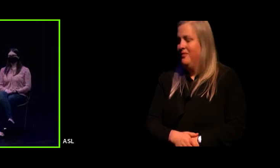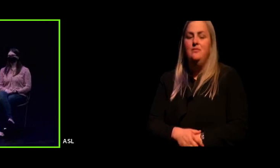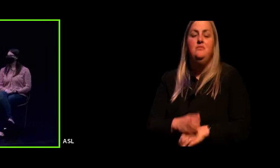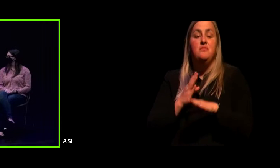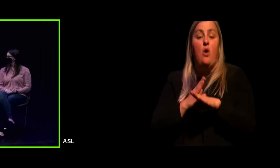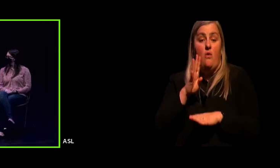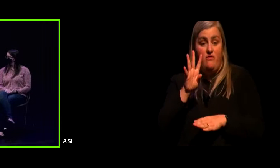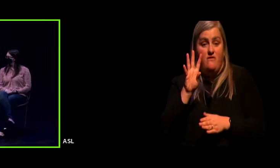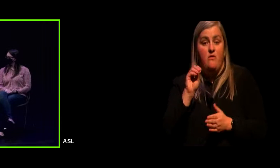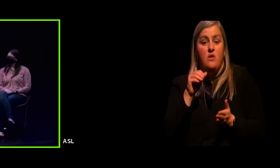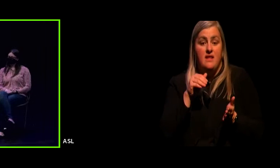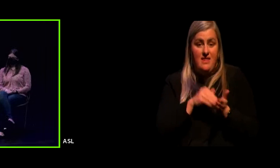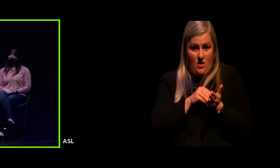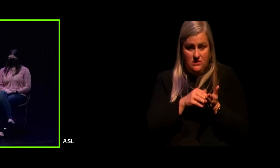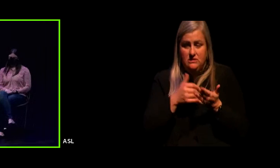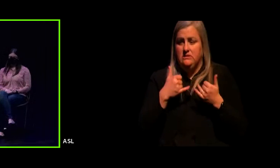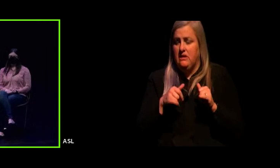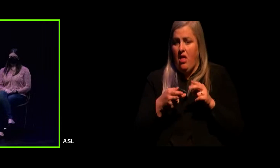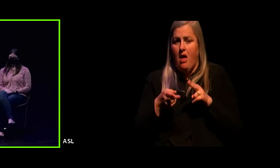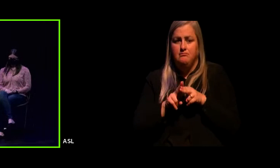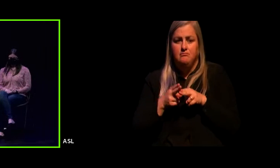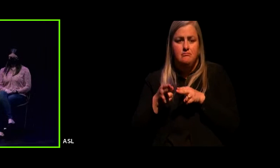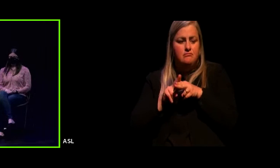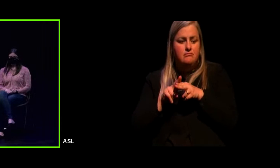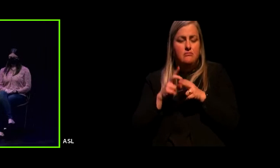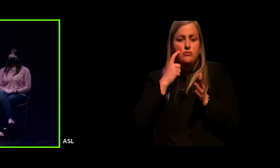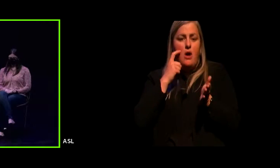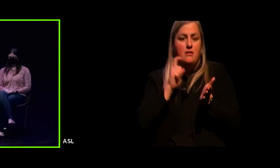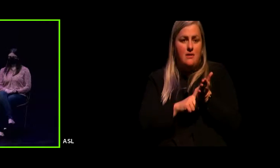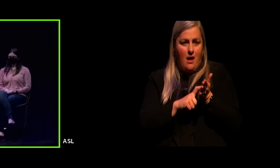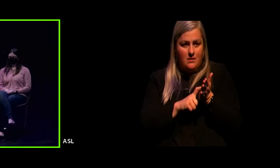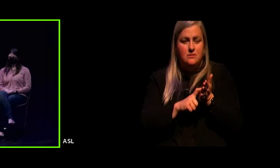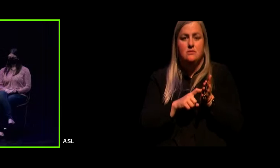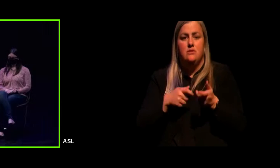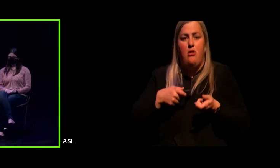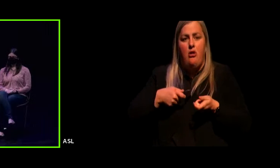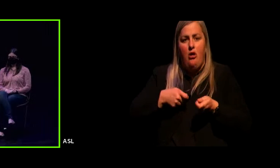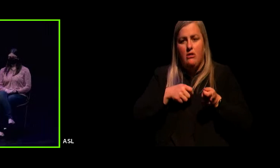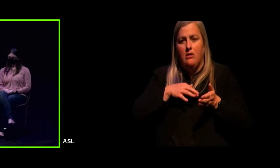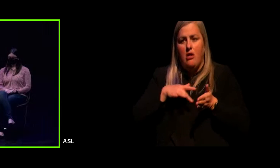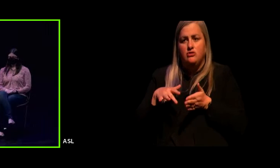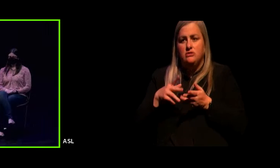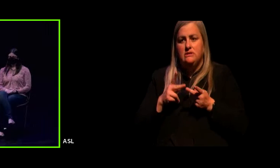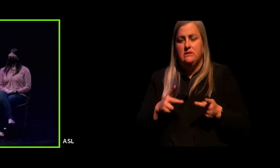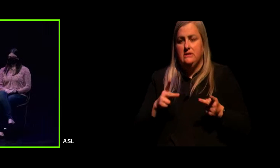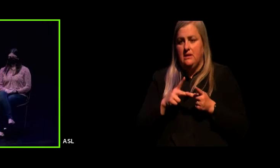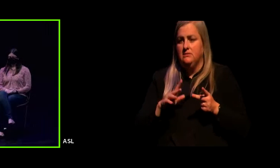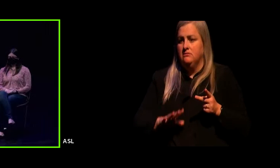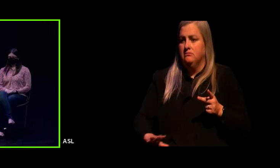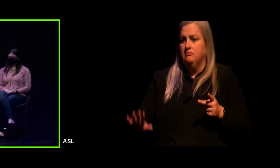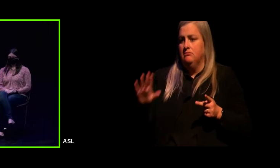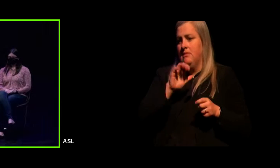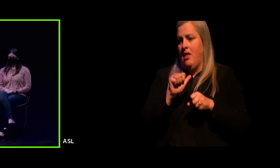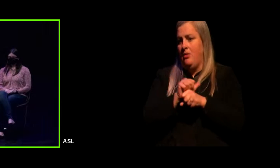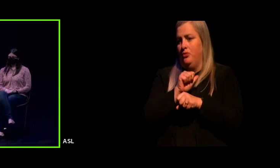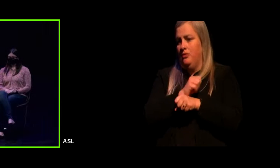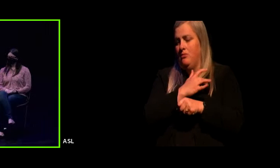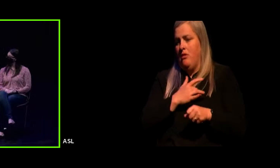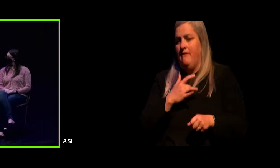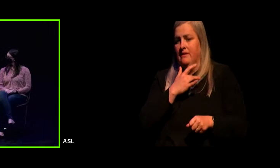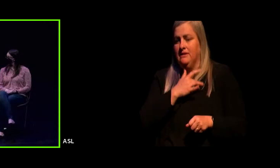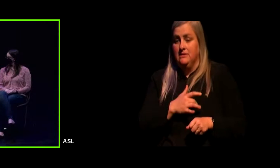Over 40,000 recognized archaeological sites in the province of Alberta. If that doesn't tell you that